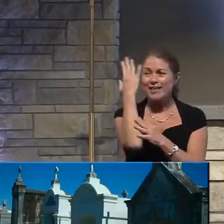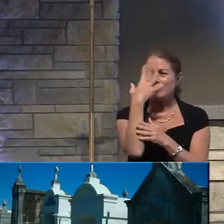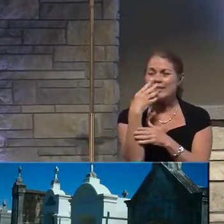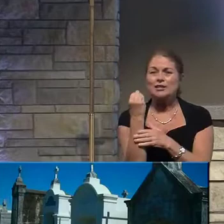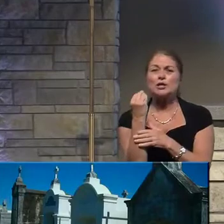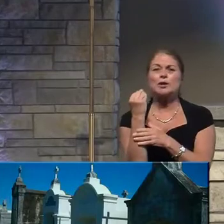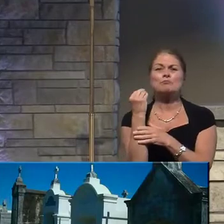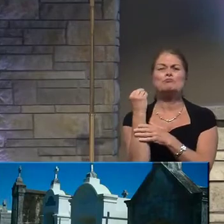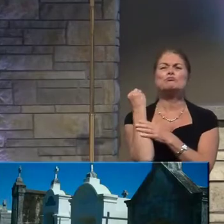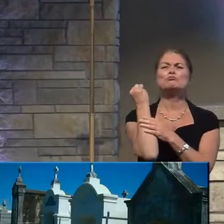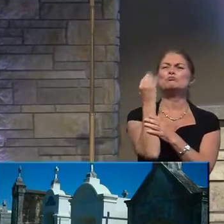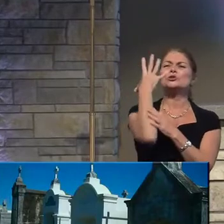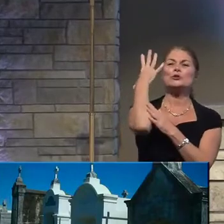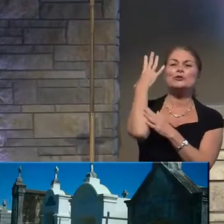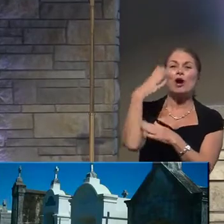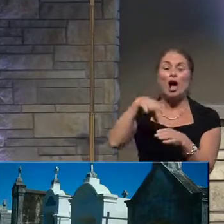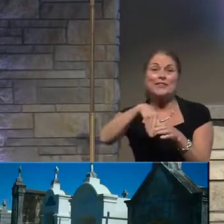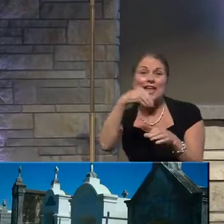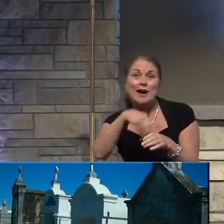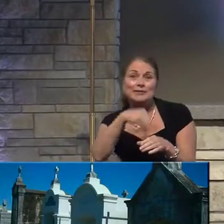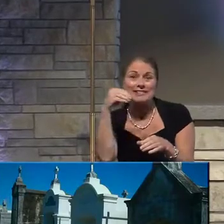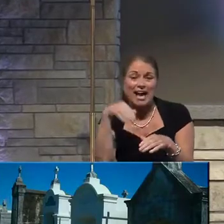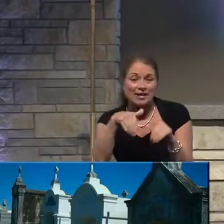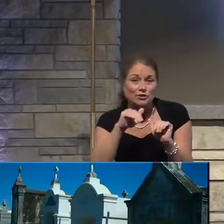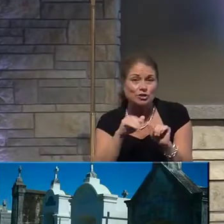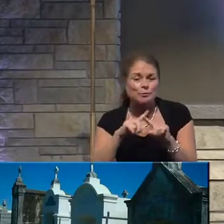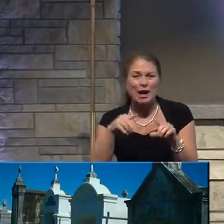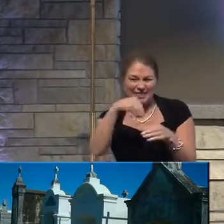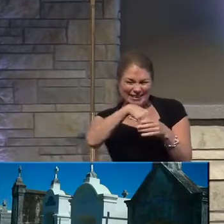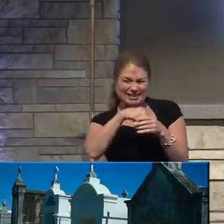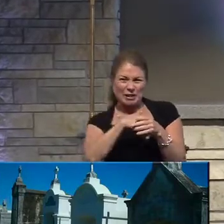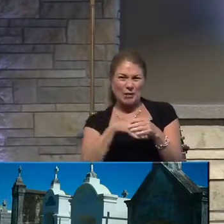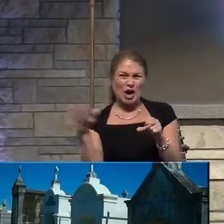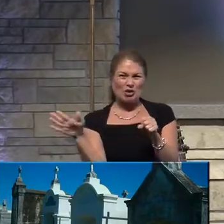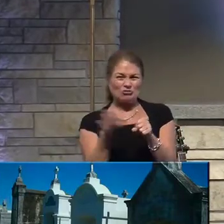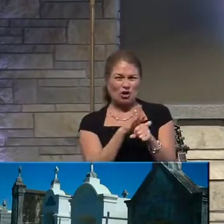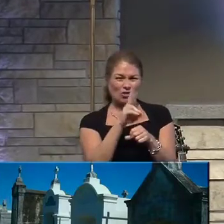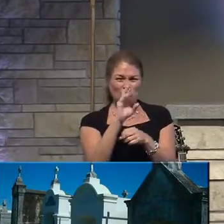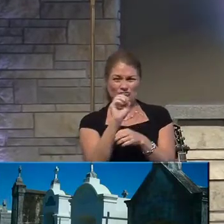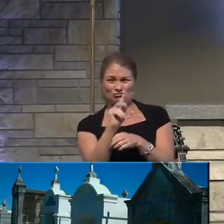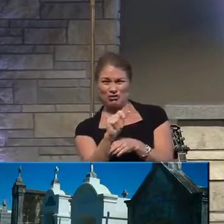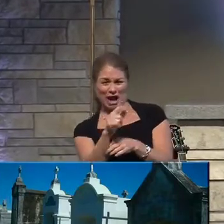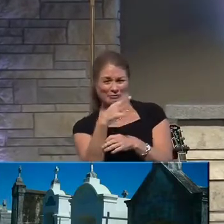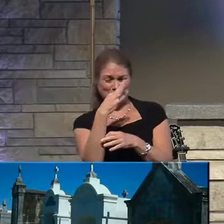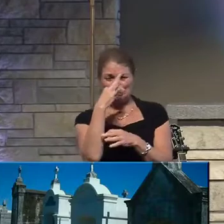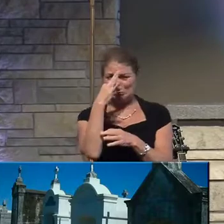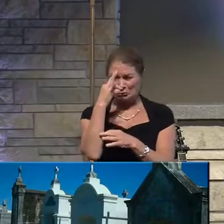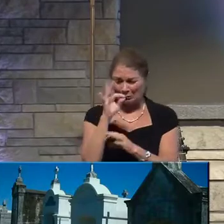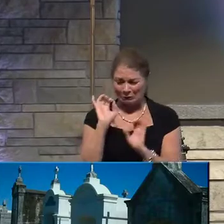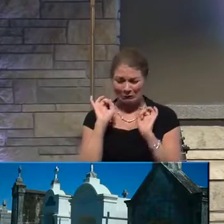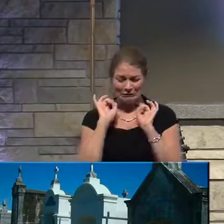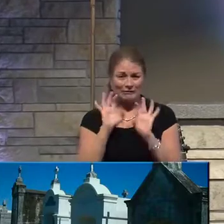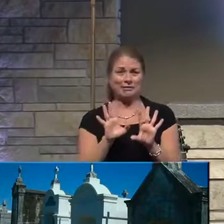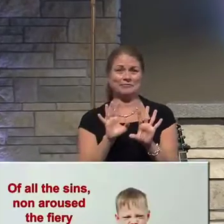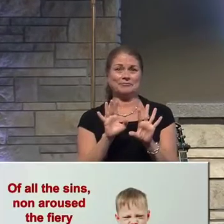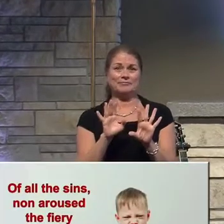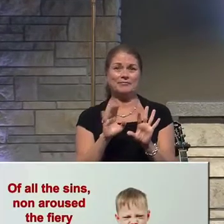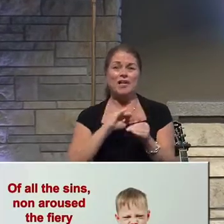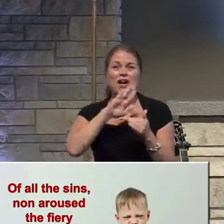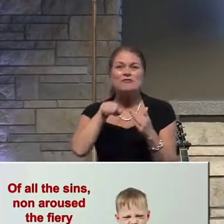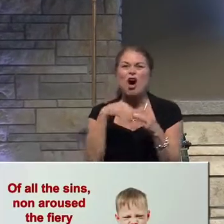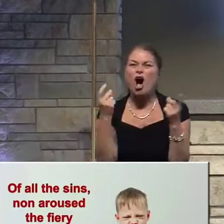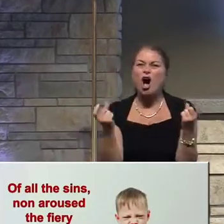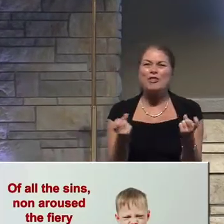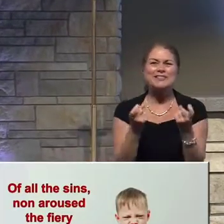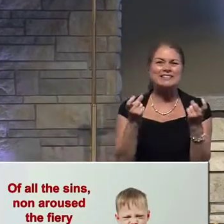and ornate on the outside, but the inside was full of rot and stench and decay. Of all the